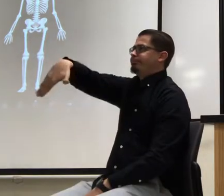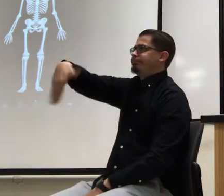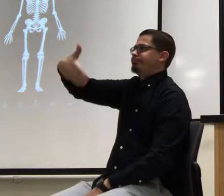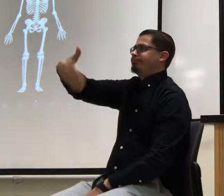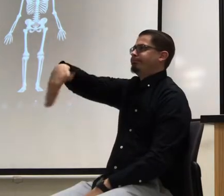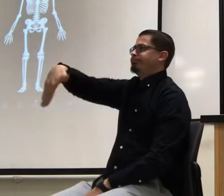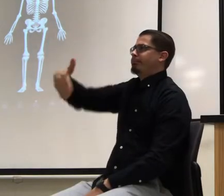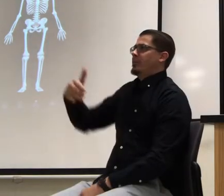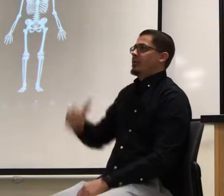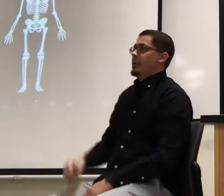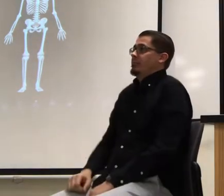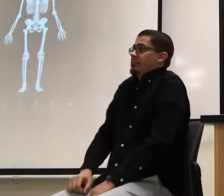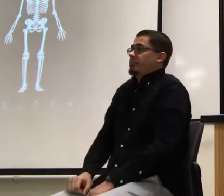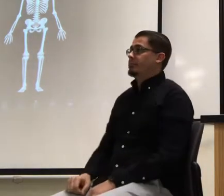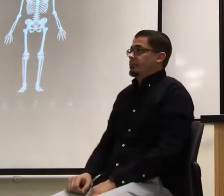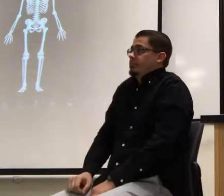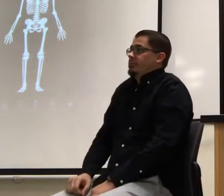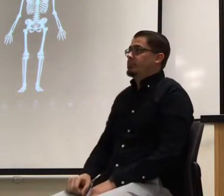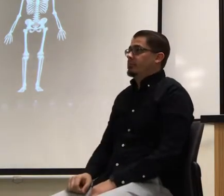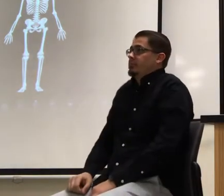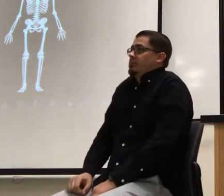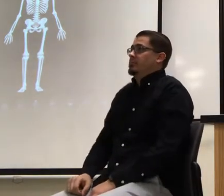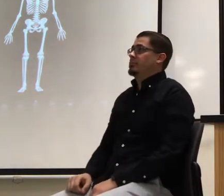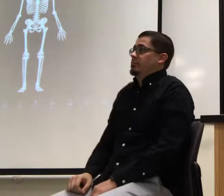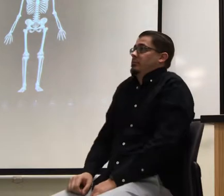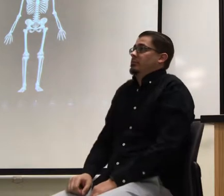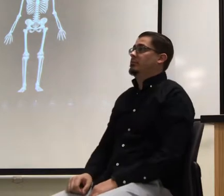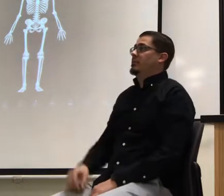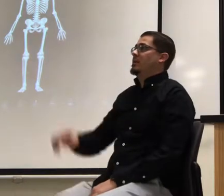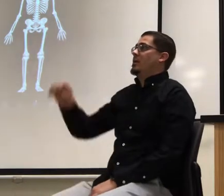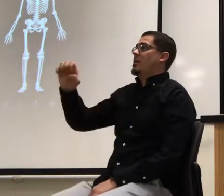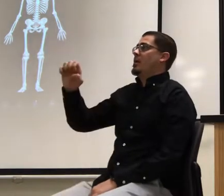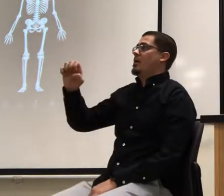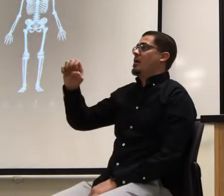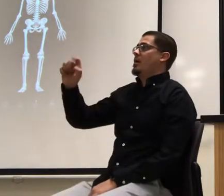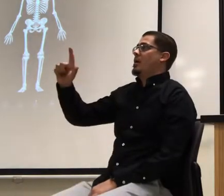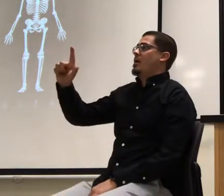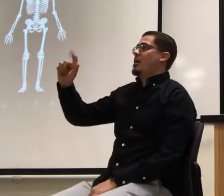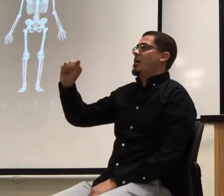You can shrug your shoulders like this. That's elevation of the scapula.